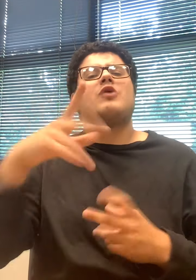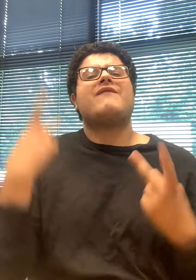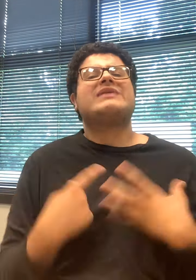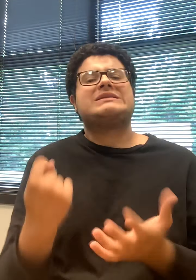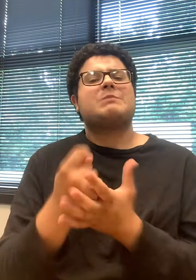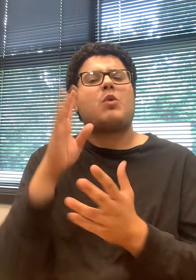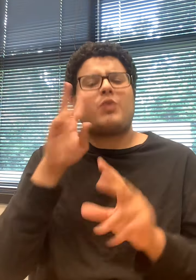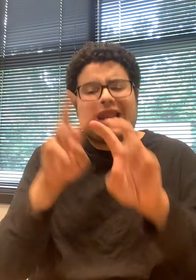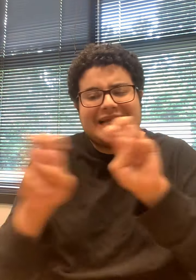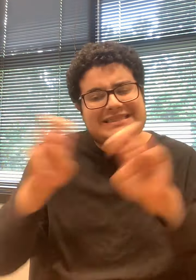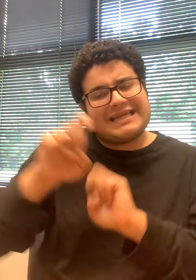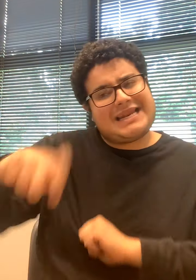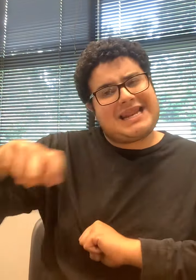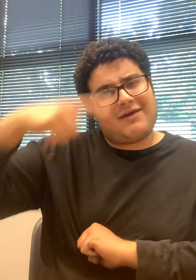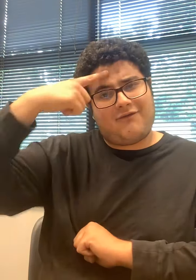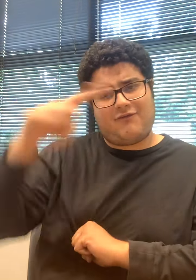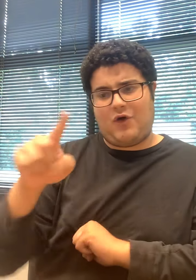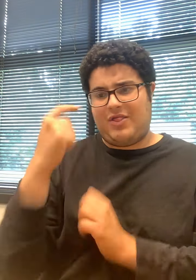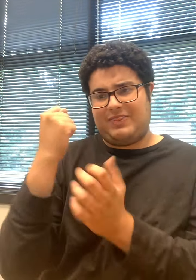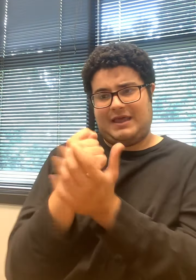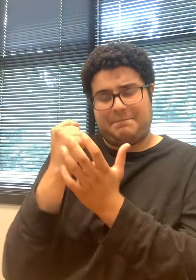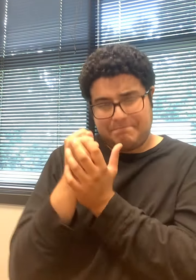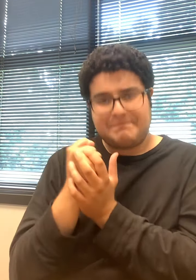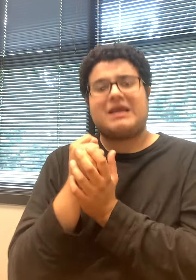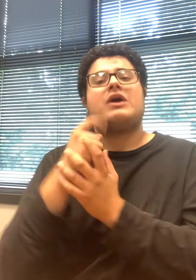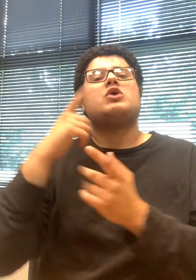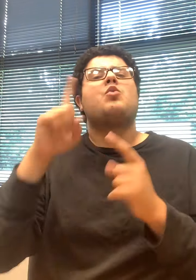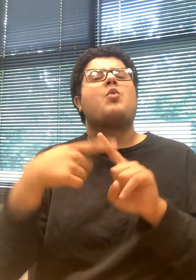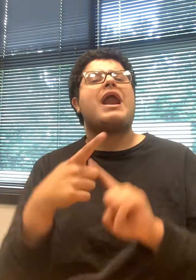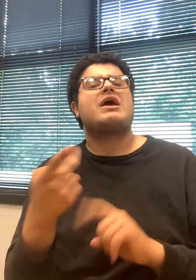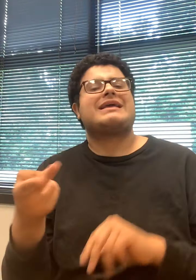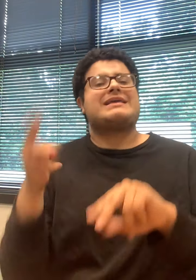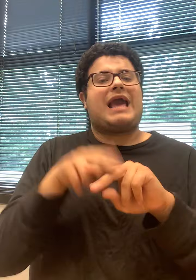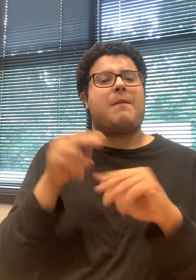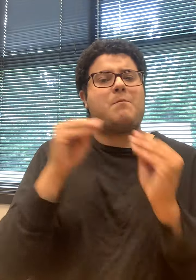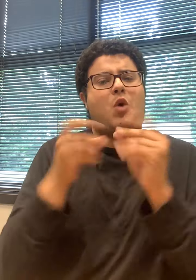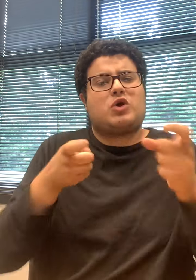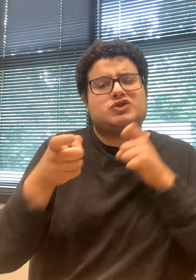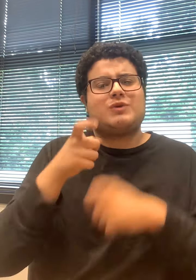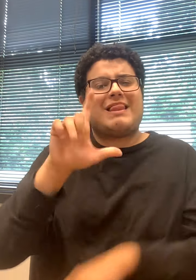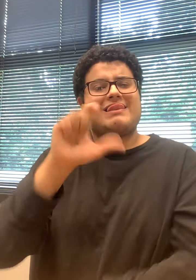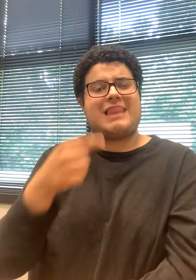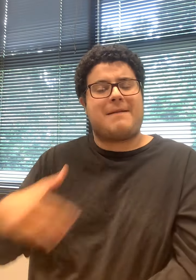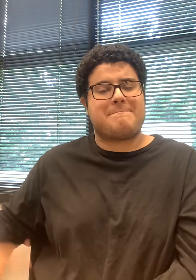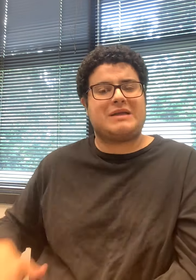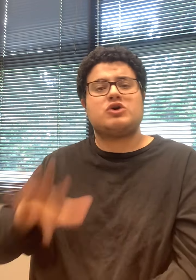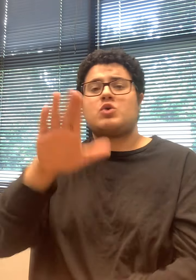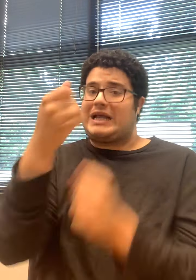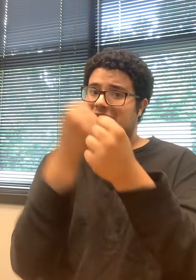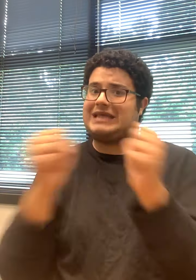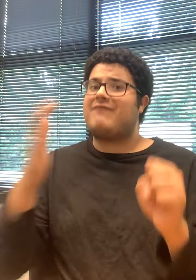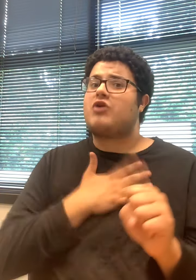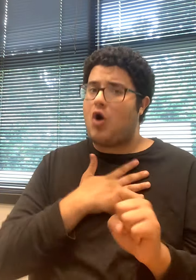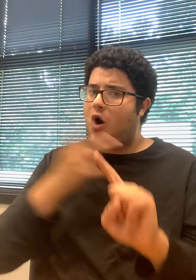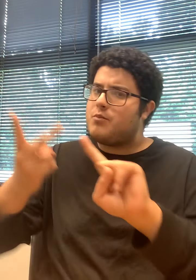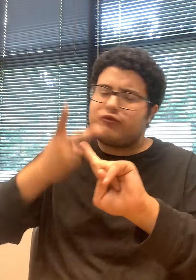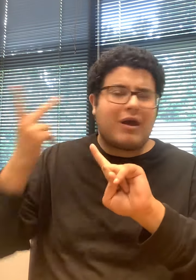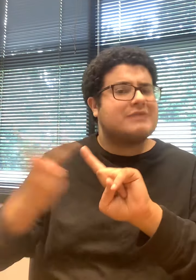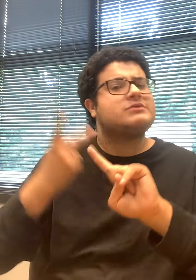for this safety harness during therapy as you regain more control of your leg muscles. Your safety is our priority. Please